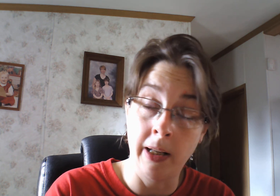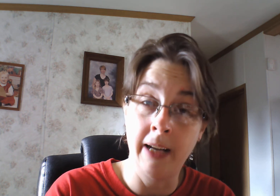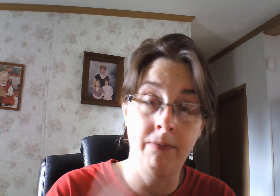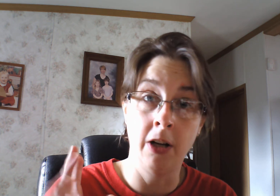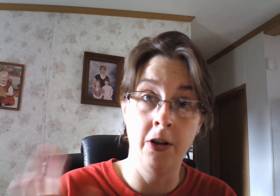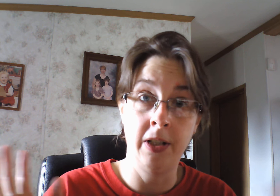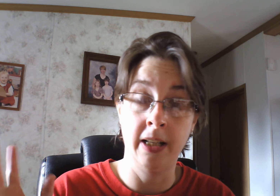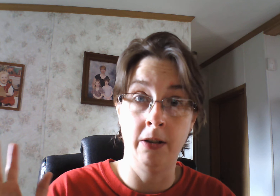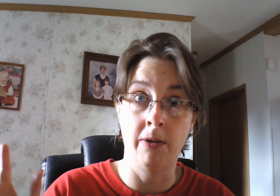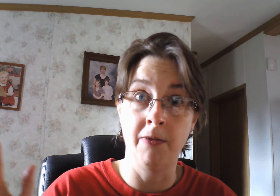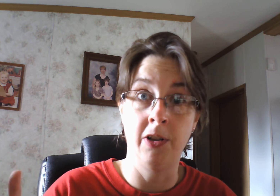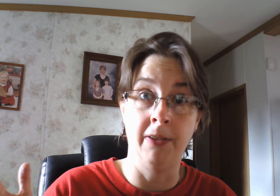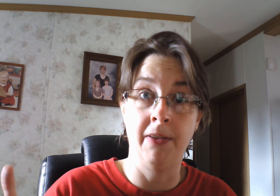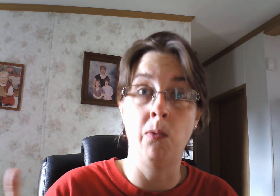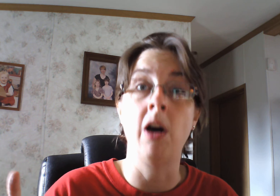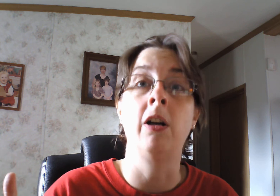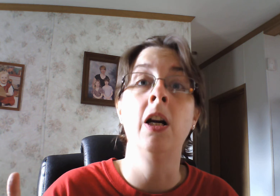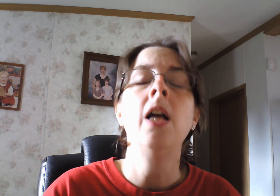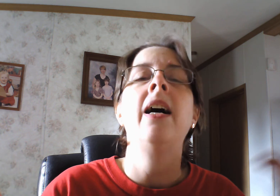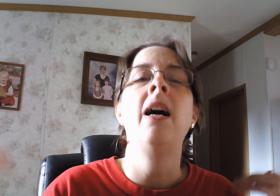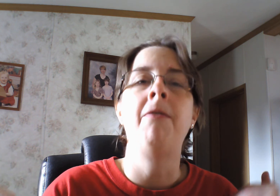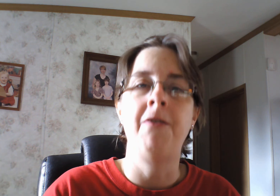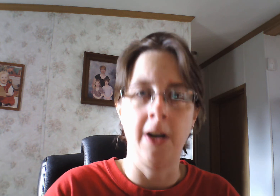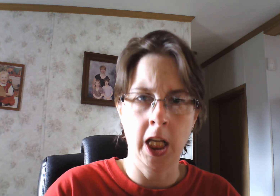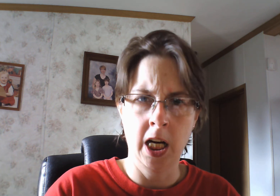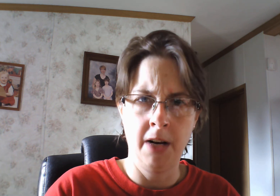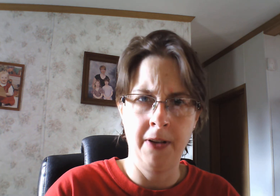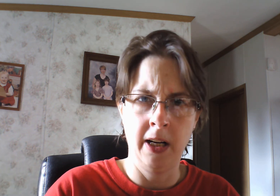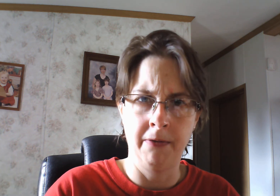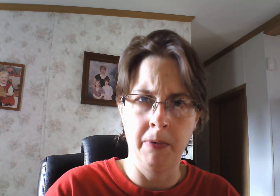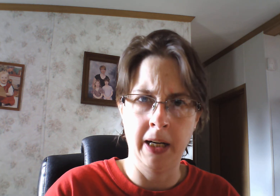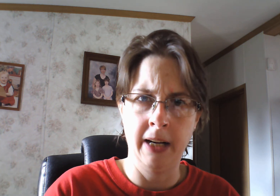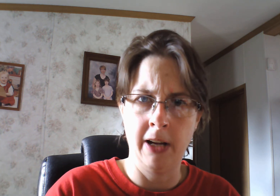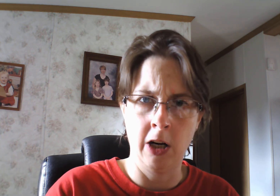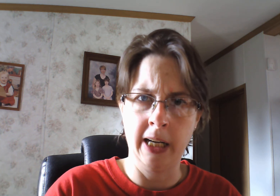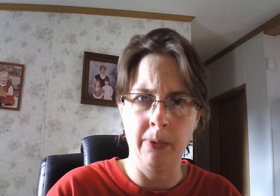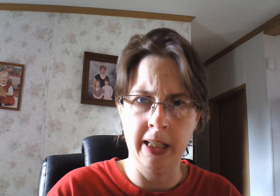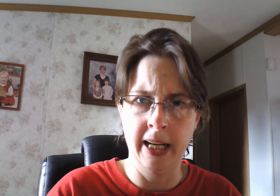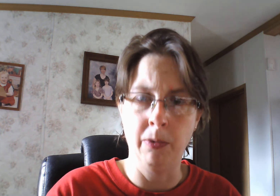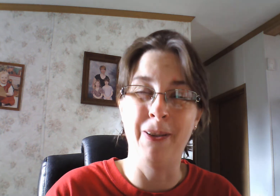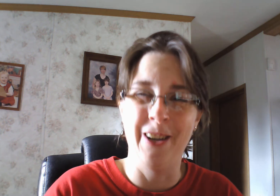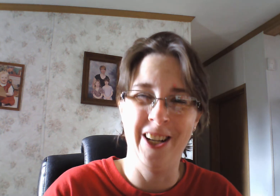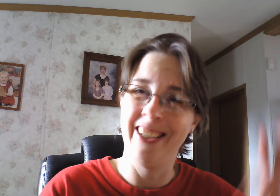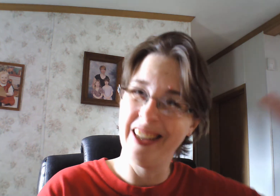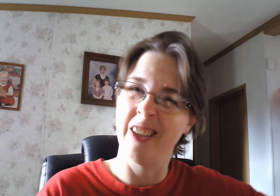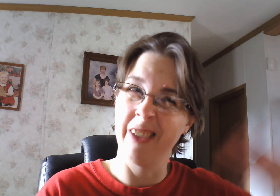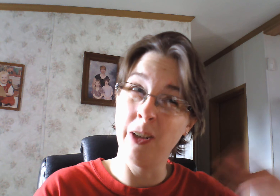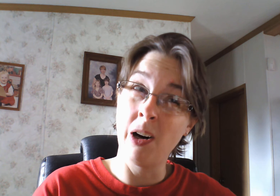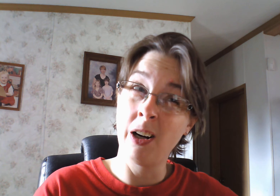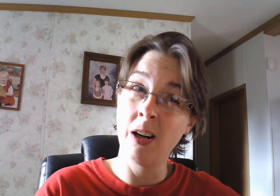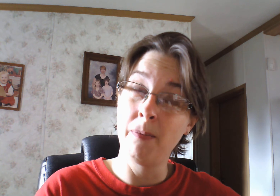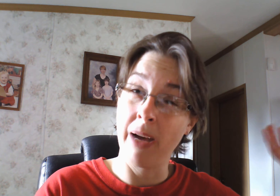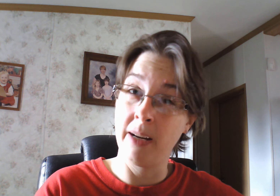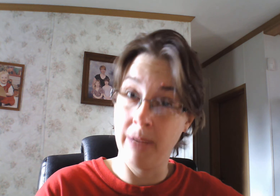I understand there's rivers of living water, I'm fairly confident everyone I interact with today will appreciate the real water back in my